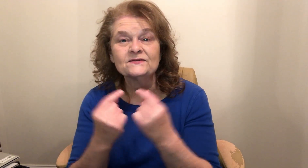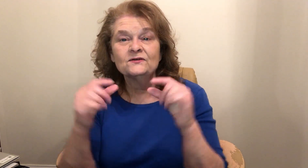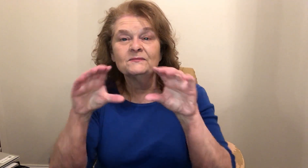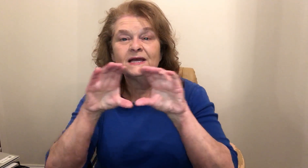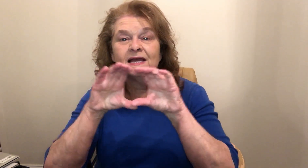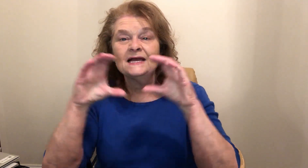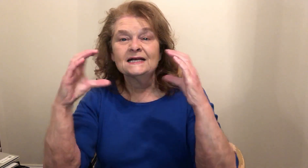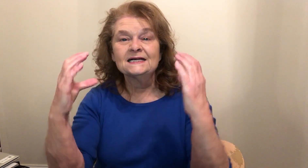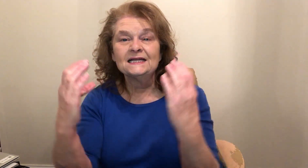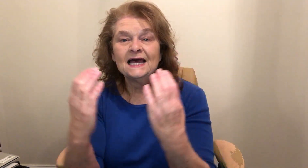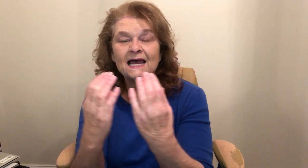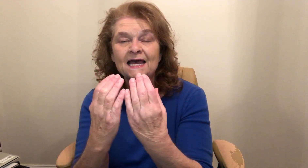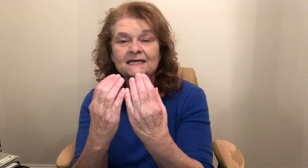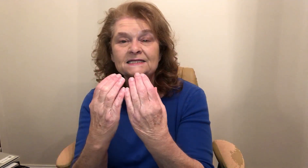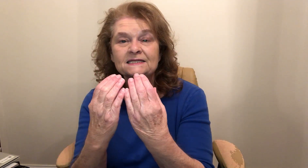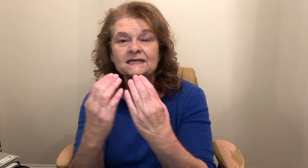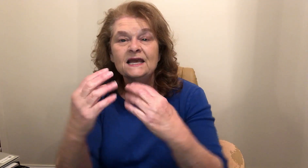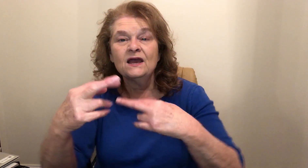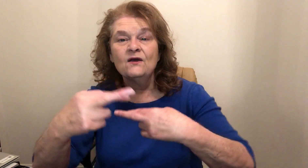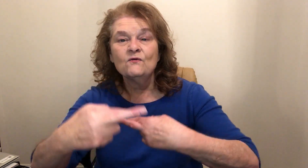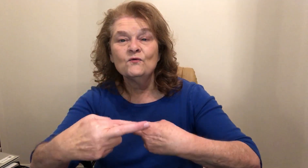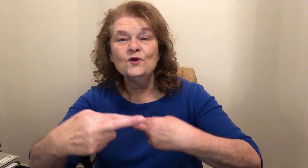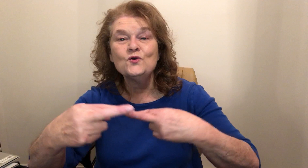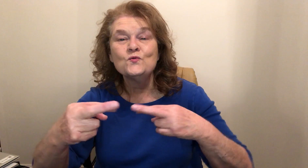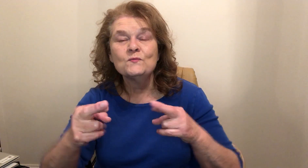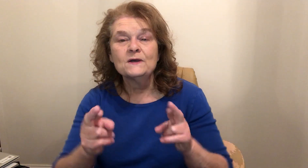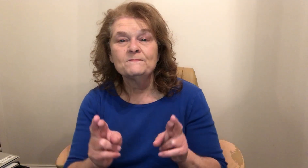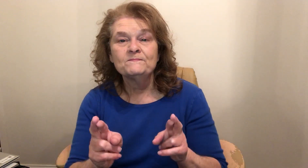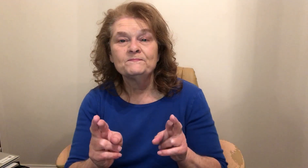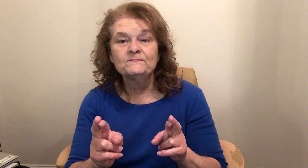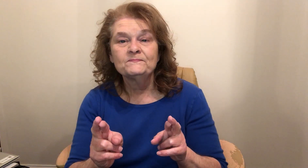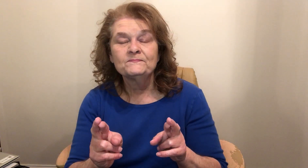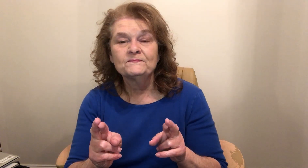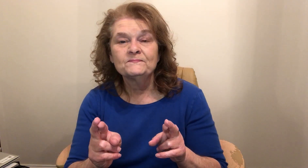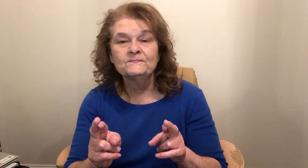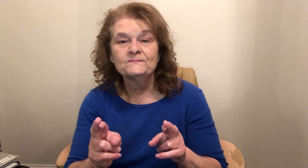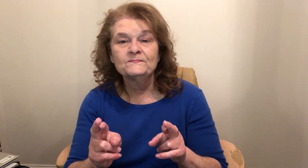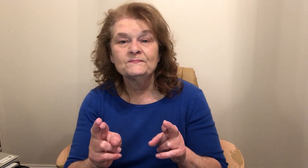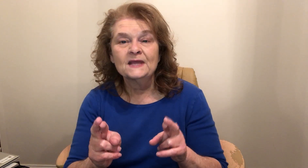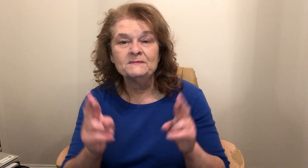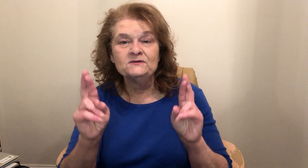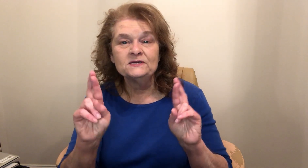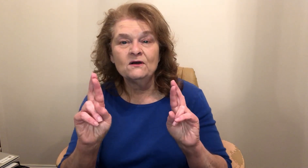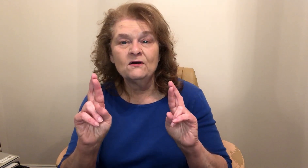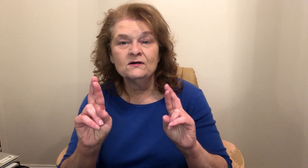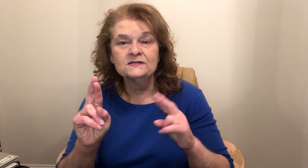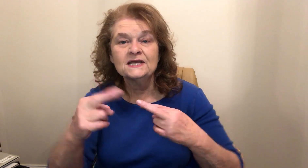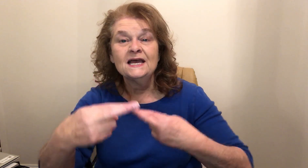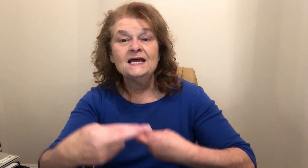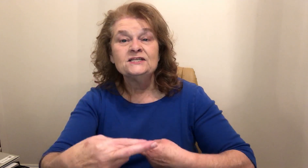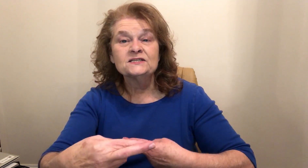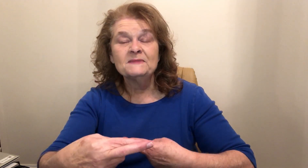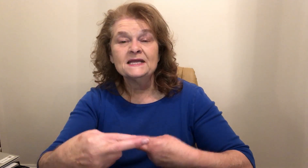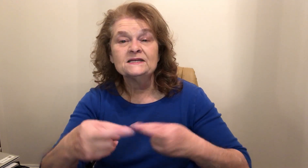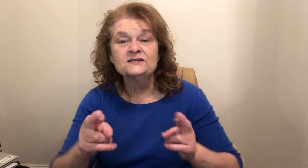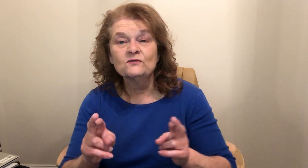classroom. Class. Room. I'm using R's, just making a